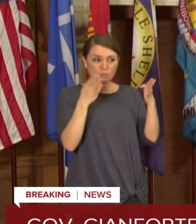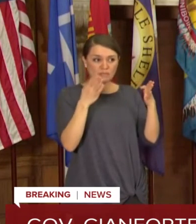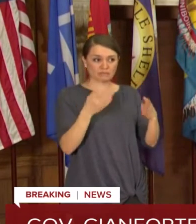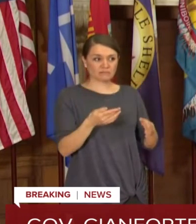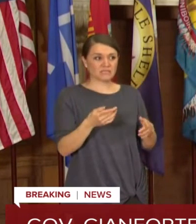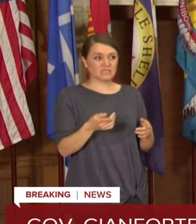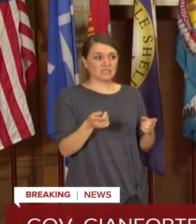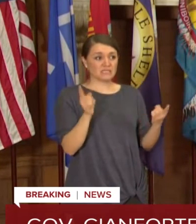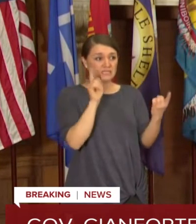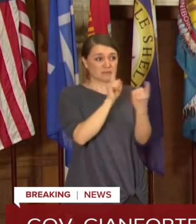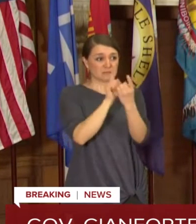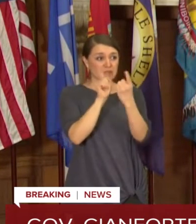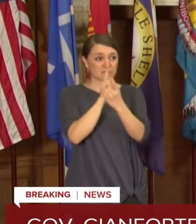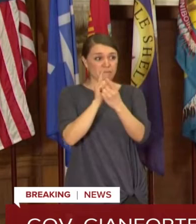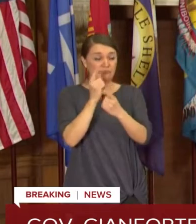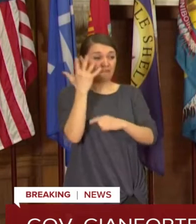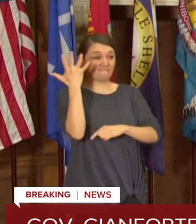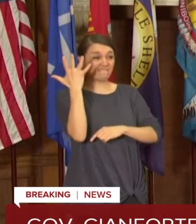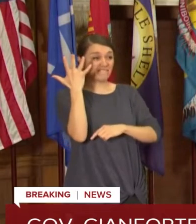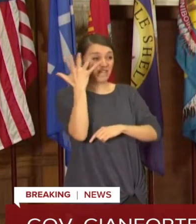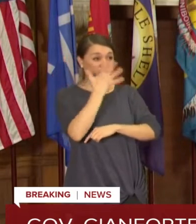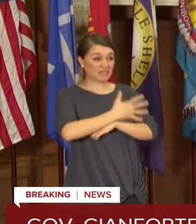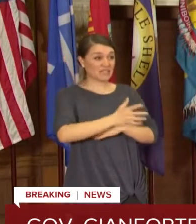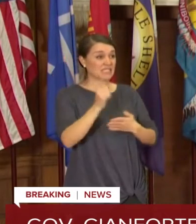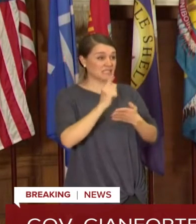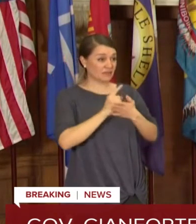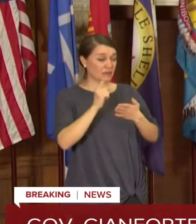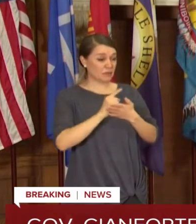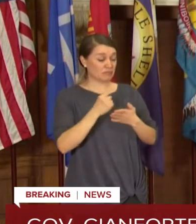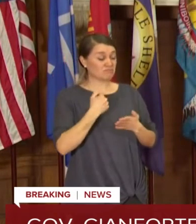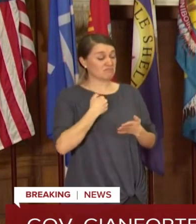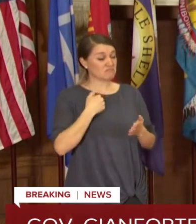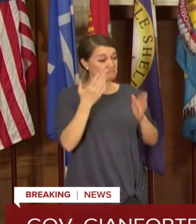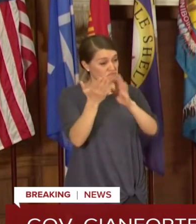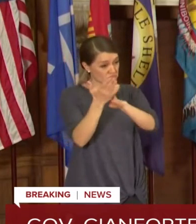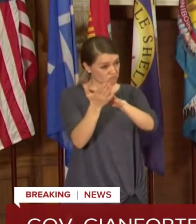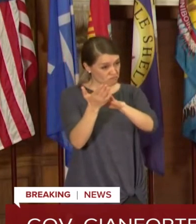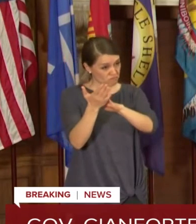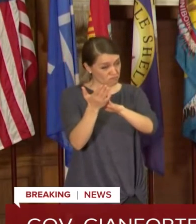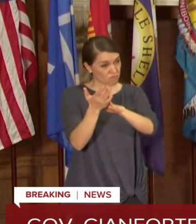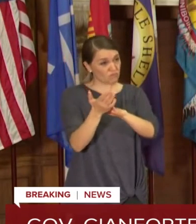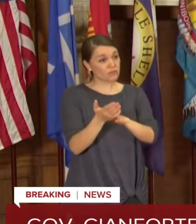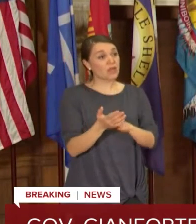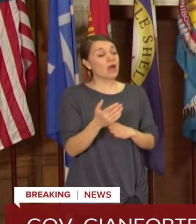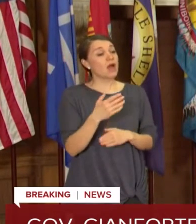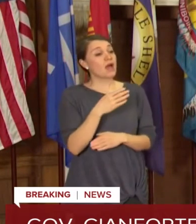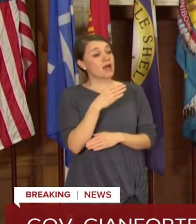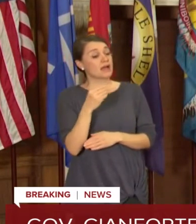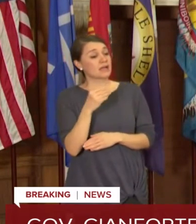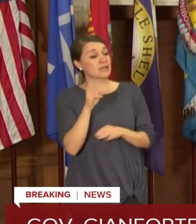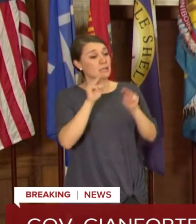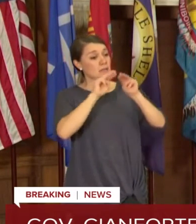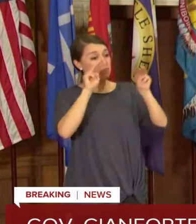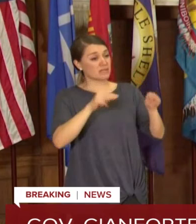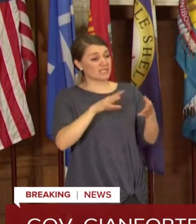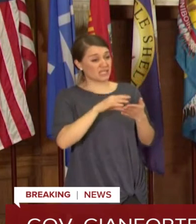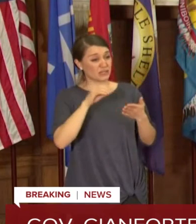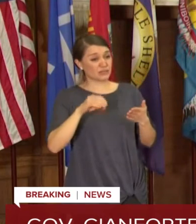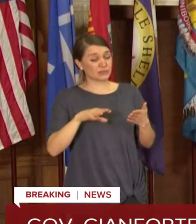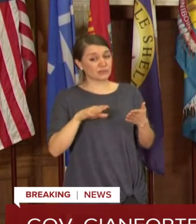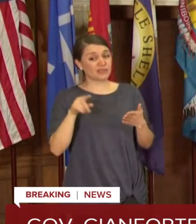in-person instruction 5 days a week. I applaud them and the Montana students and their